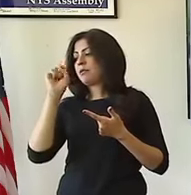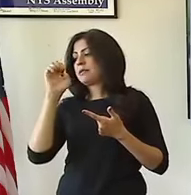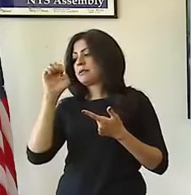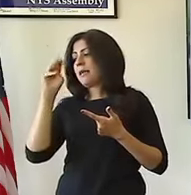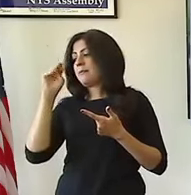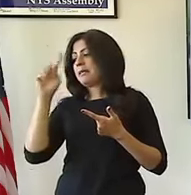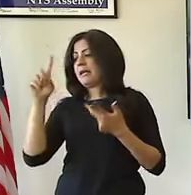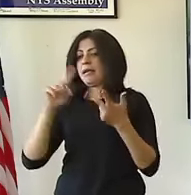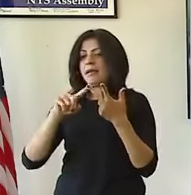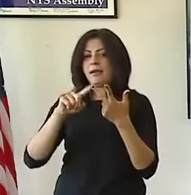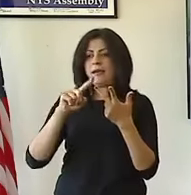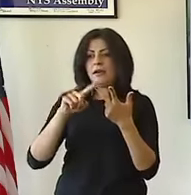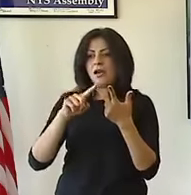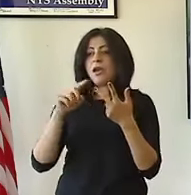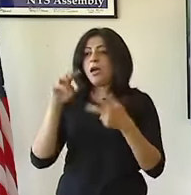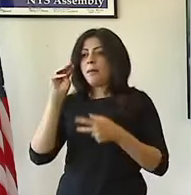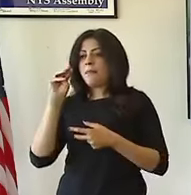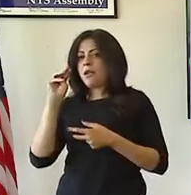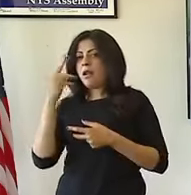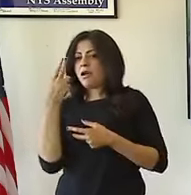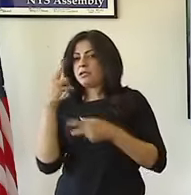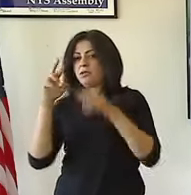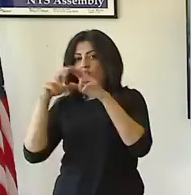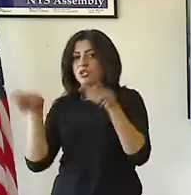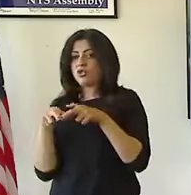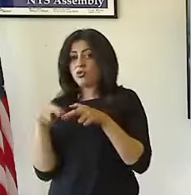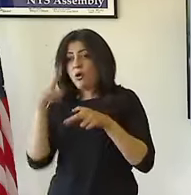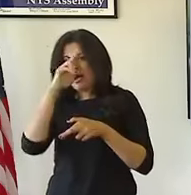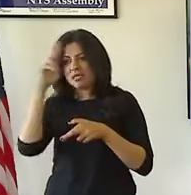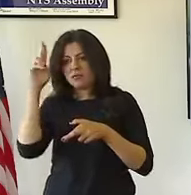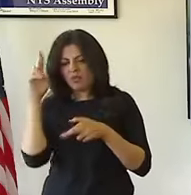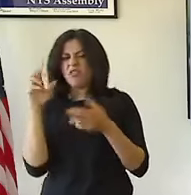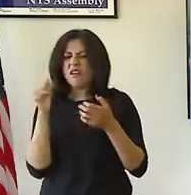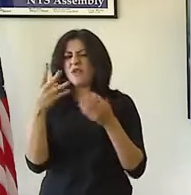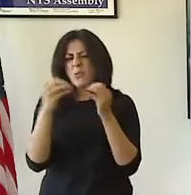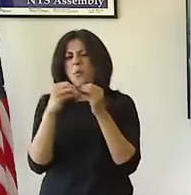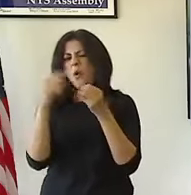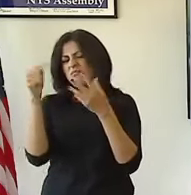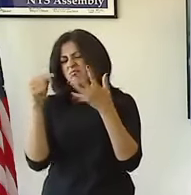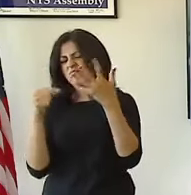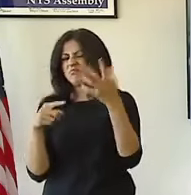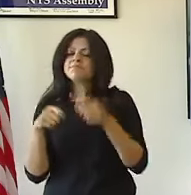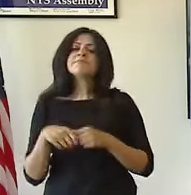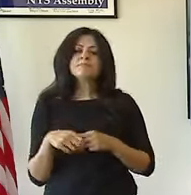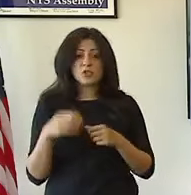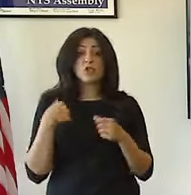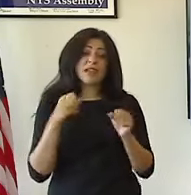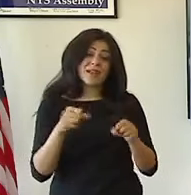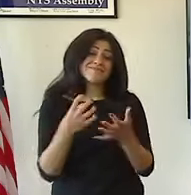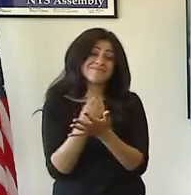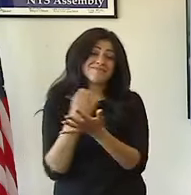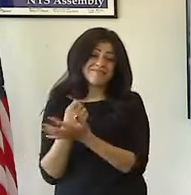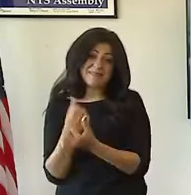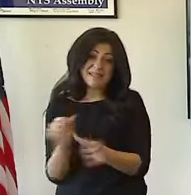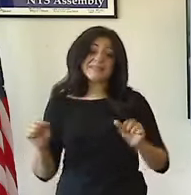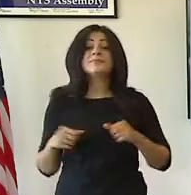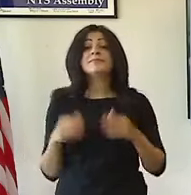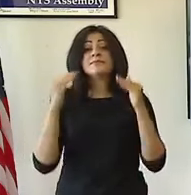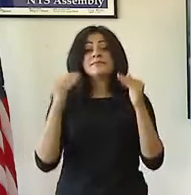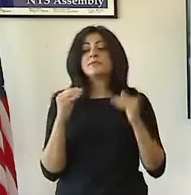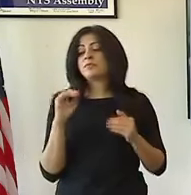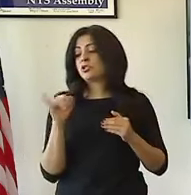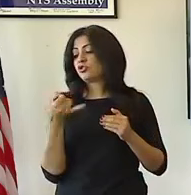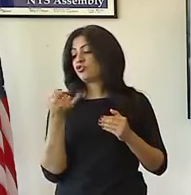a number of locations throughout Dutchess are available to you. Take advantage of those. Jackie, do businesses have